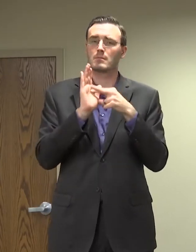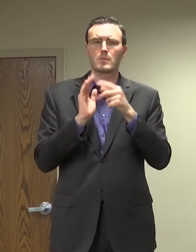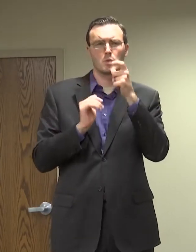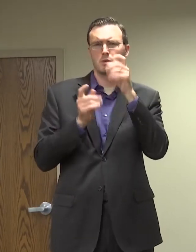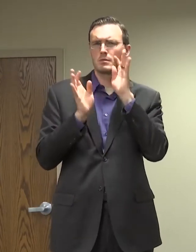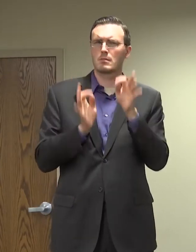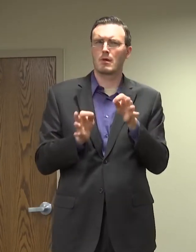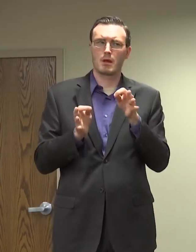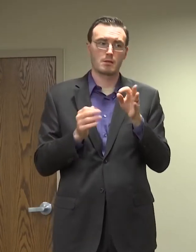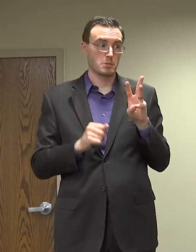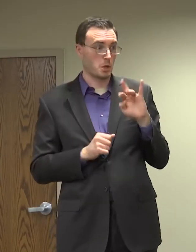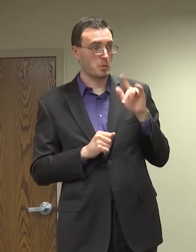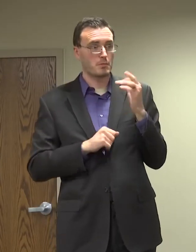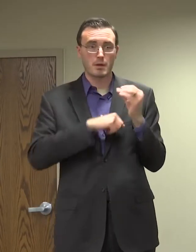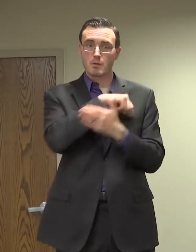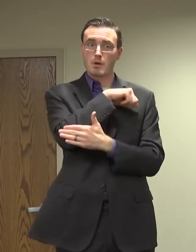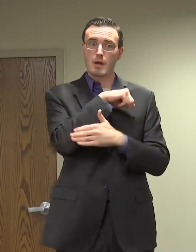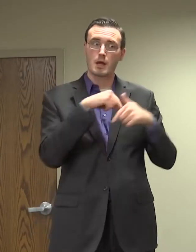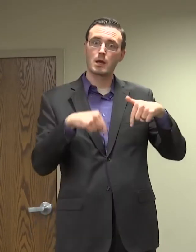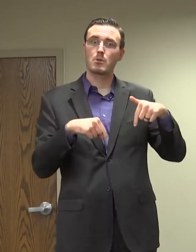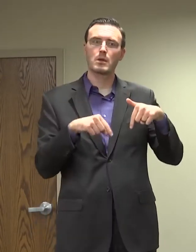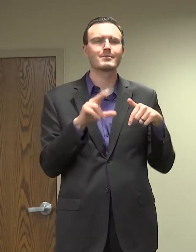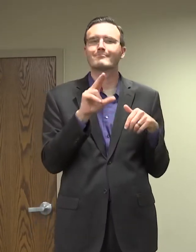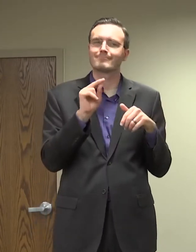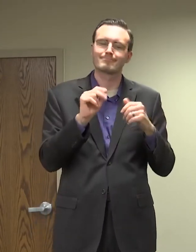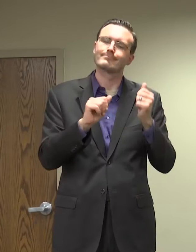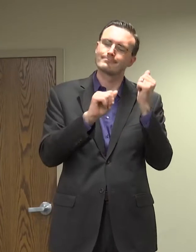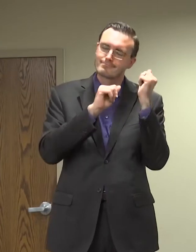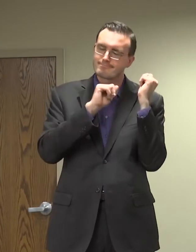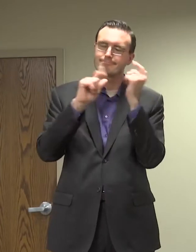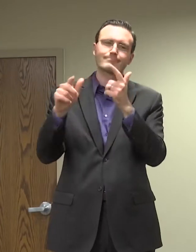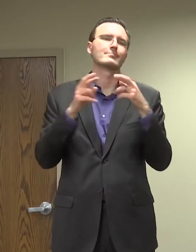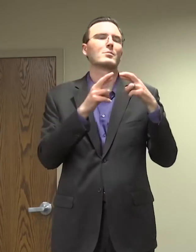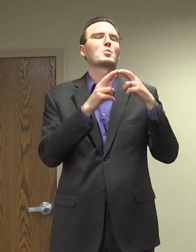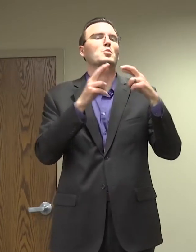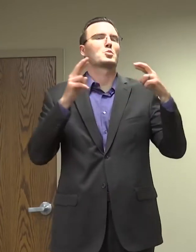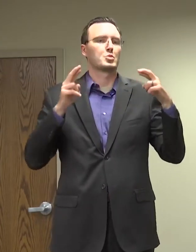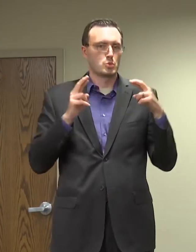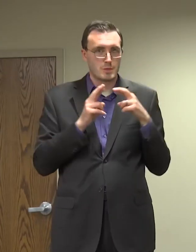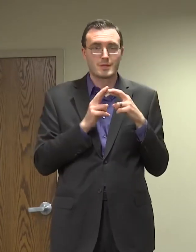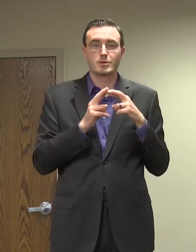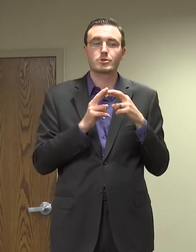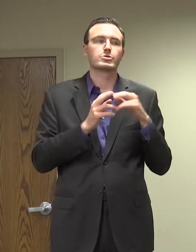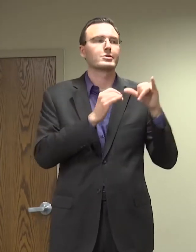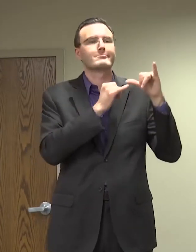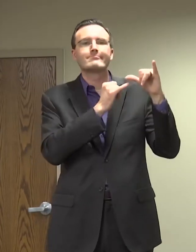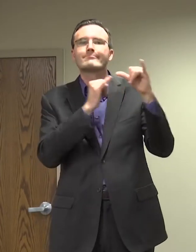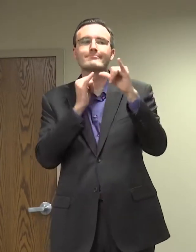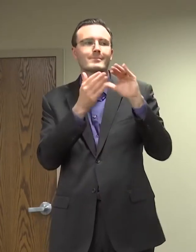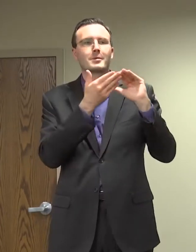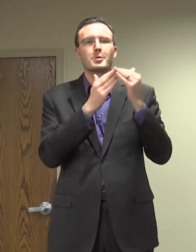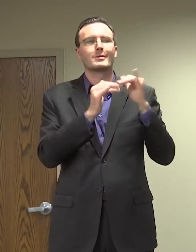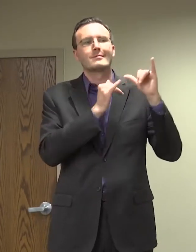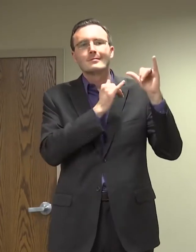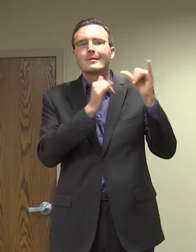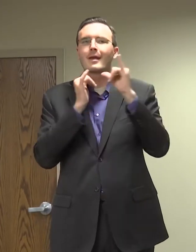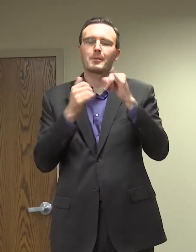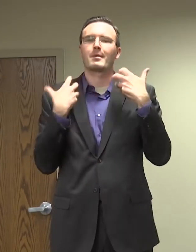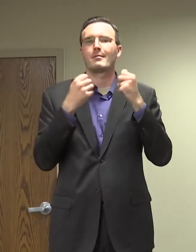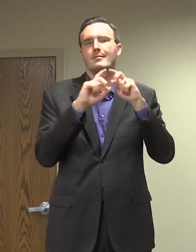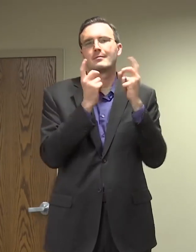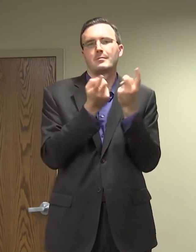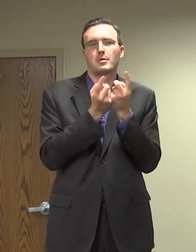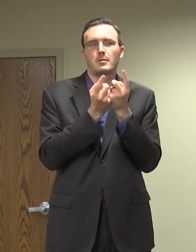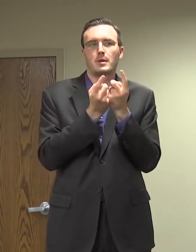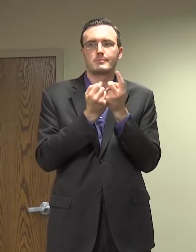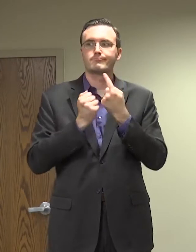And so we are all in this with our region partners and our fellow health departments and our fellow communities. We don't stand alone